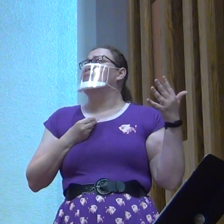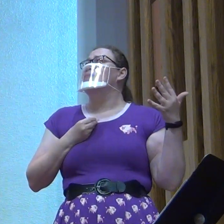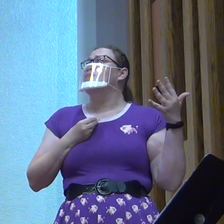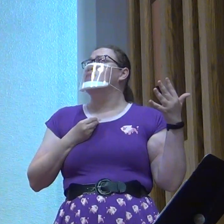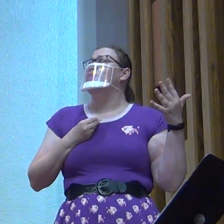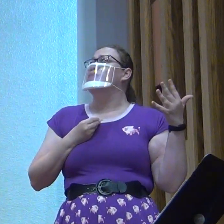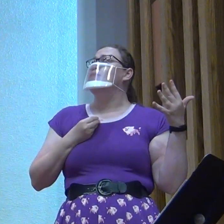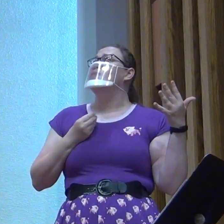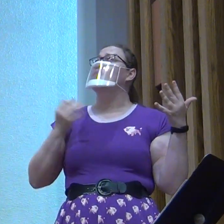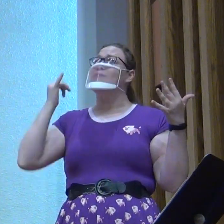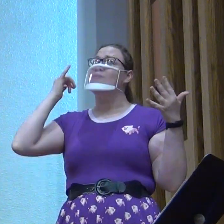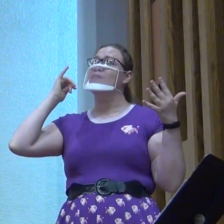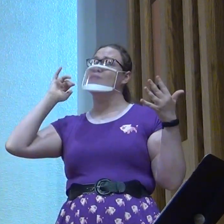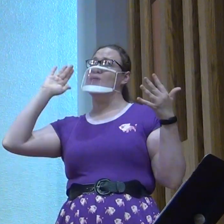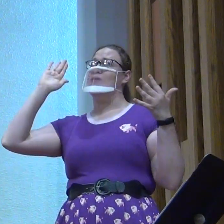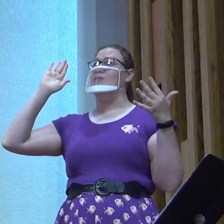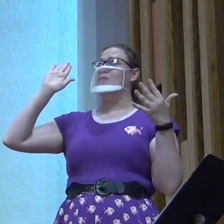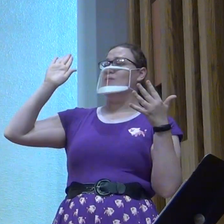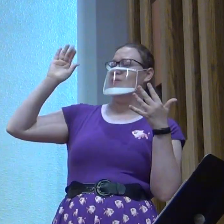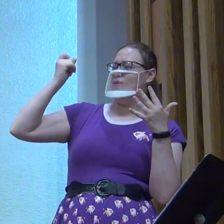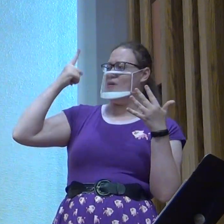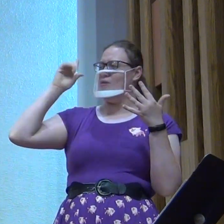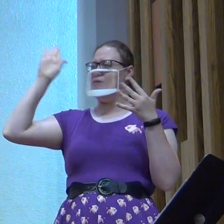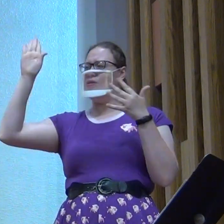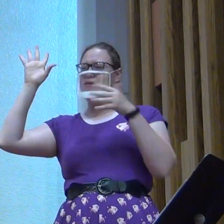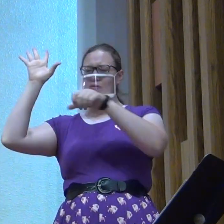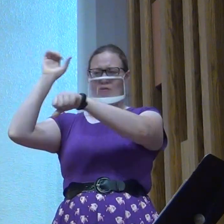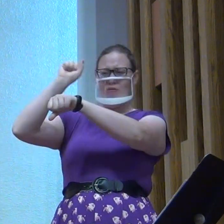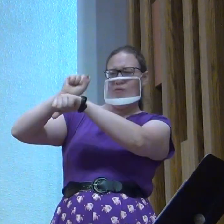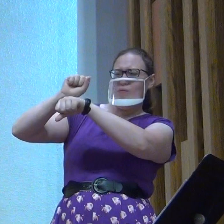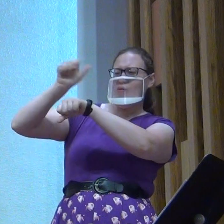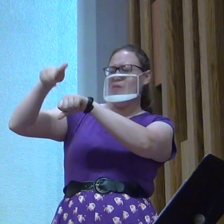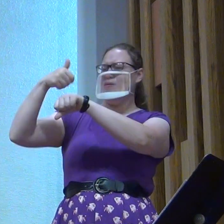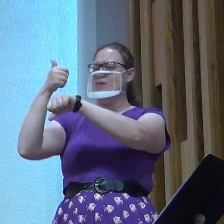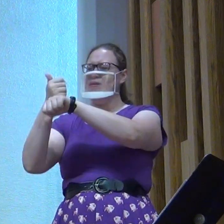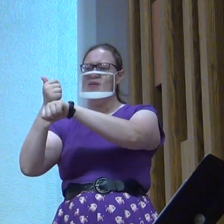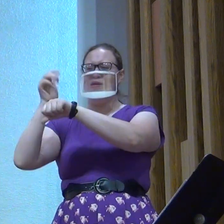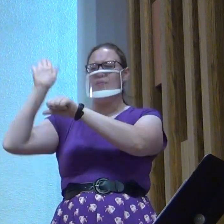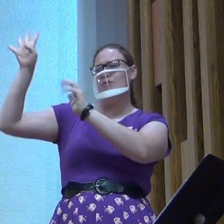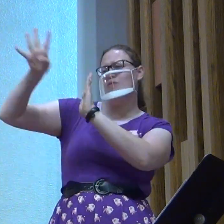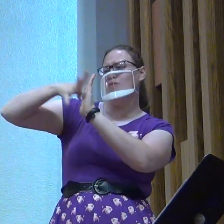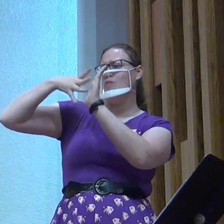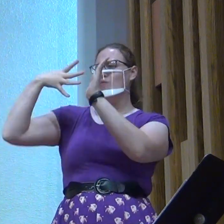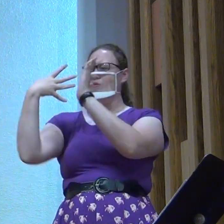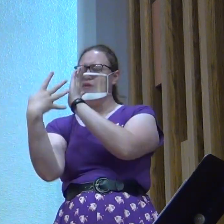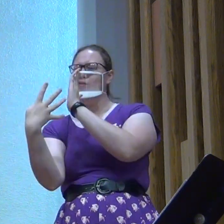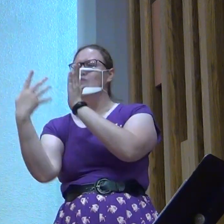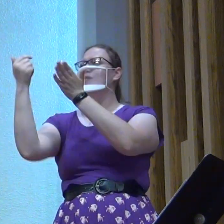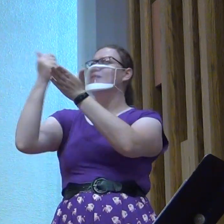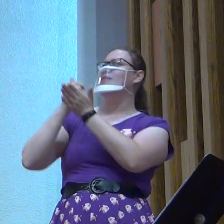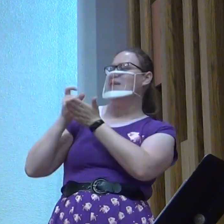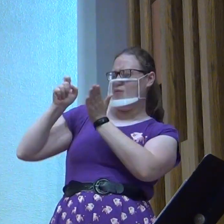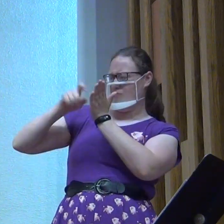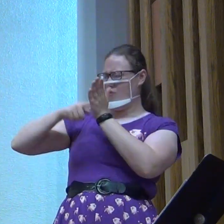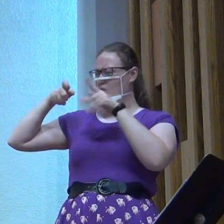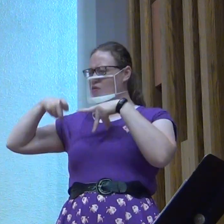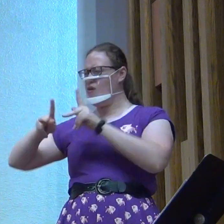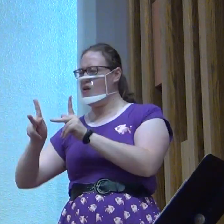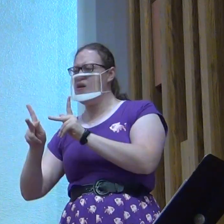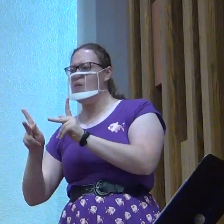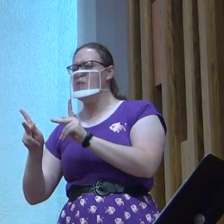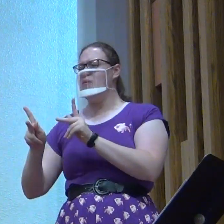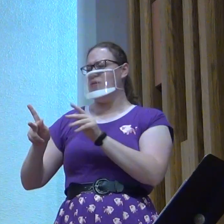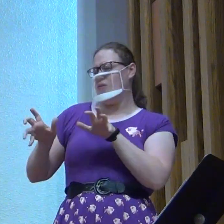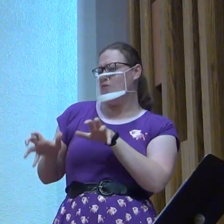an appointment for us, when an opportunity arises to be of service, to have fellowship, to witness,